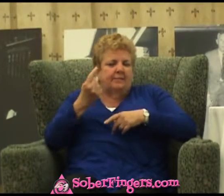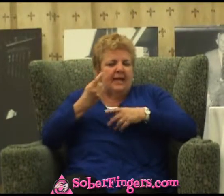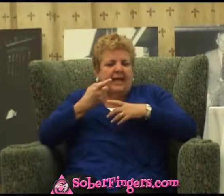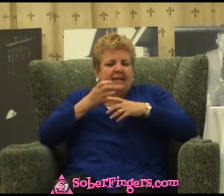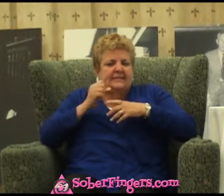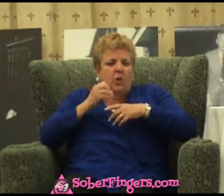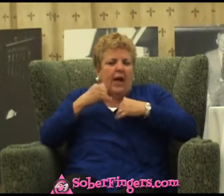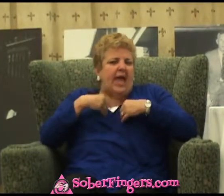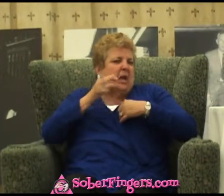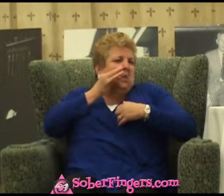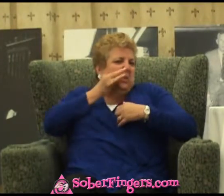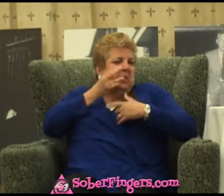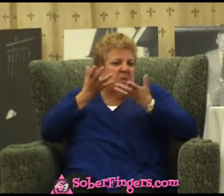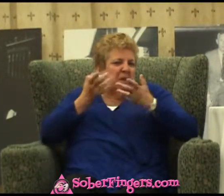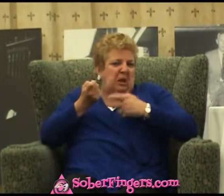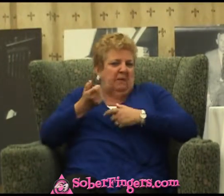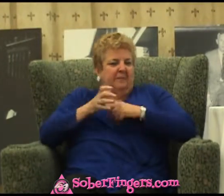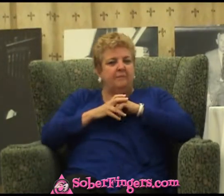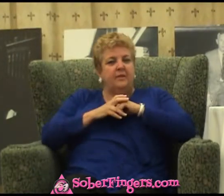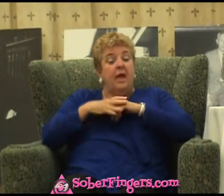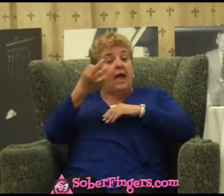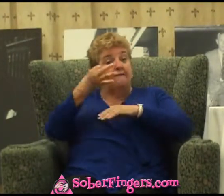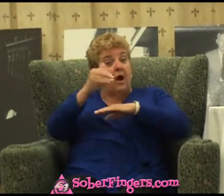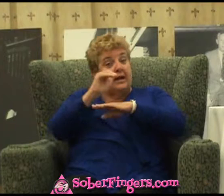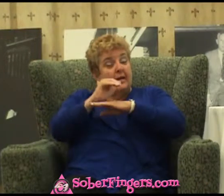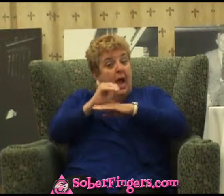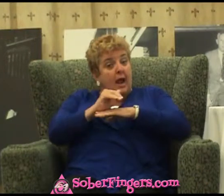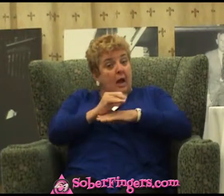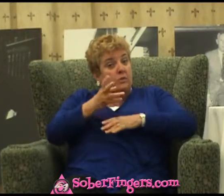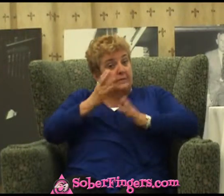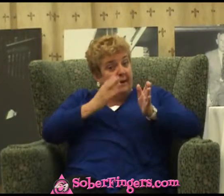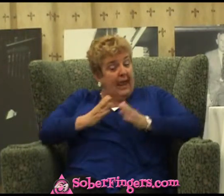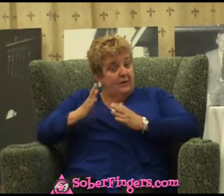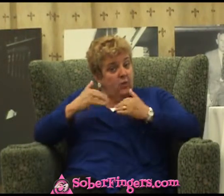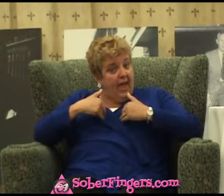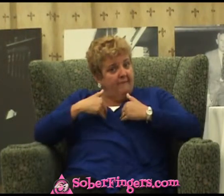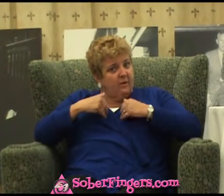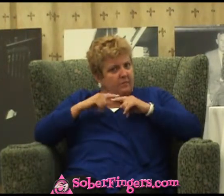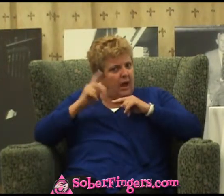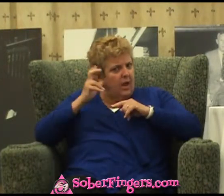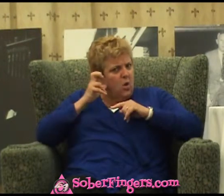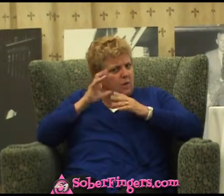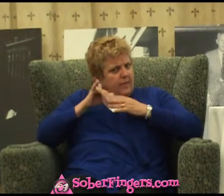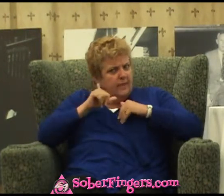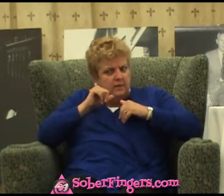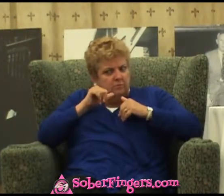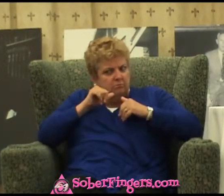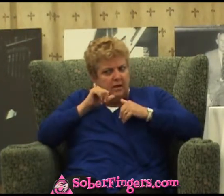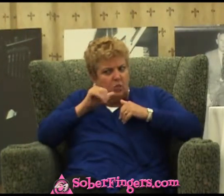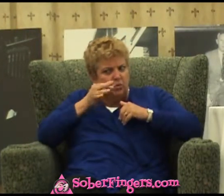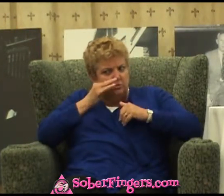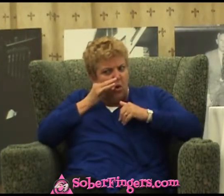Thursday night I did. Friday night I was planning on, but I heard you don't do that here. And I was so